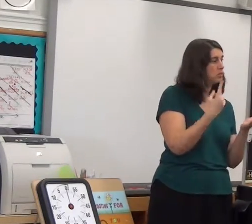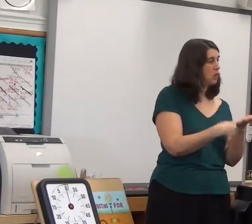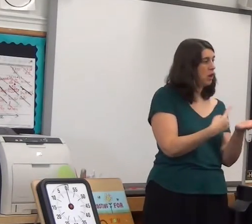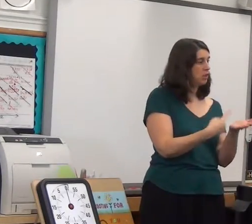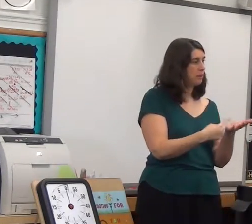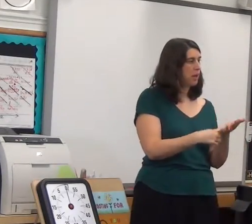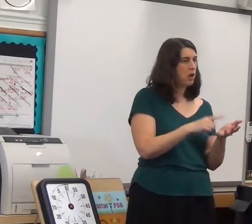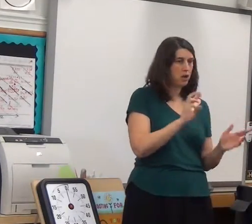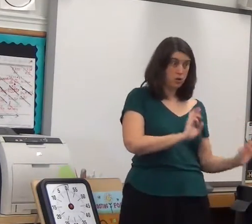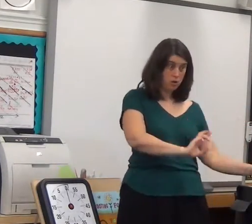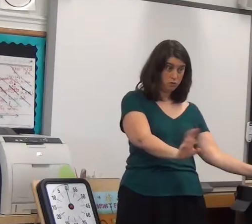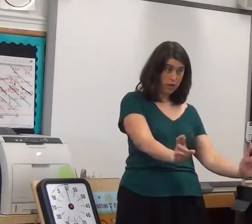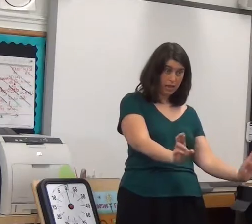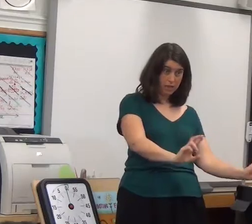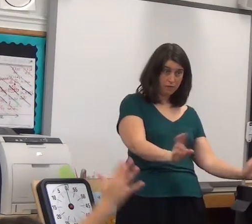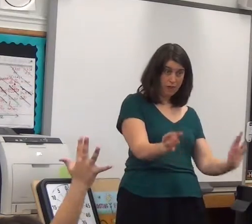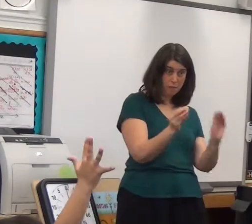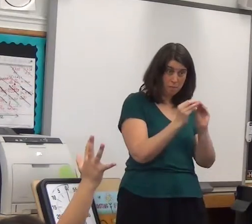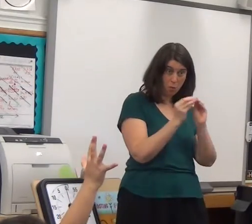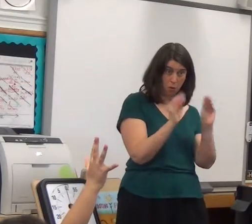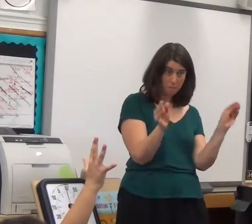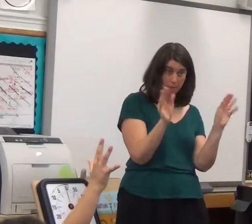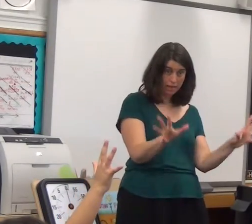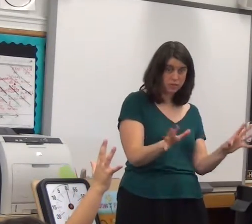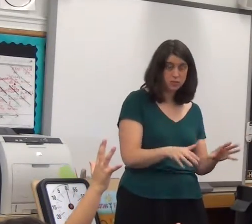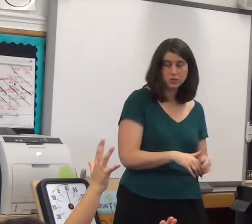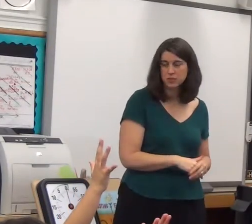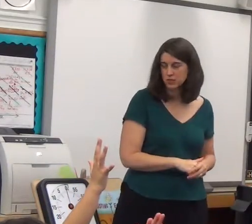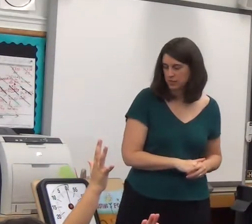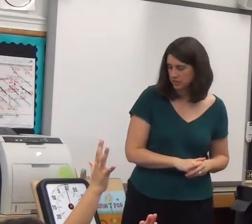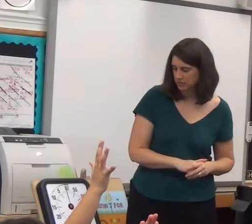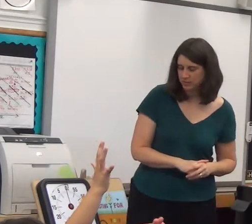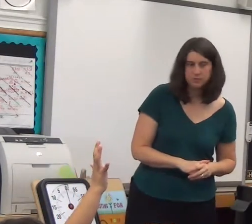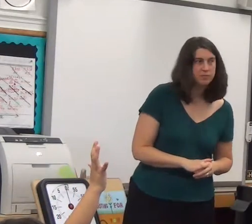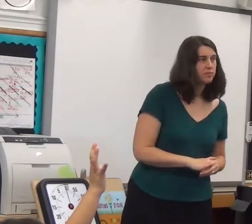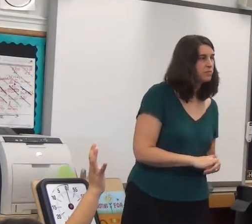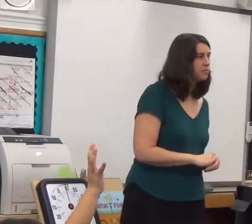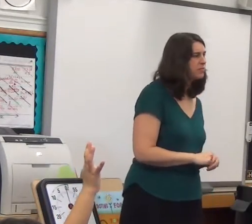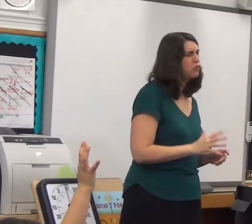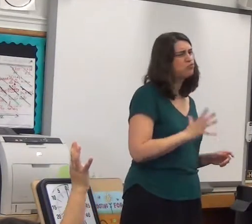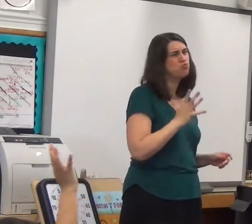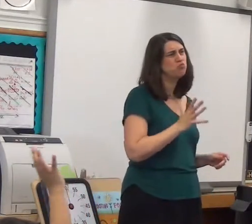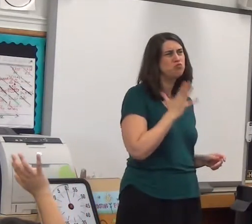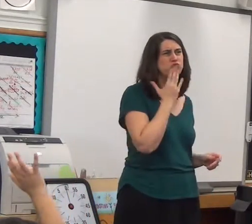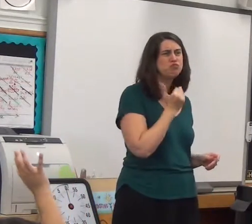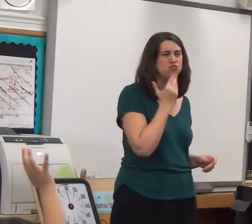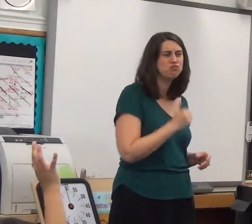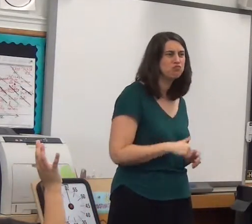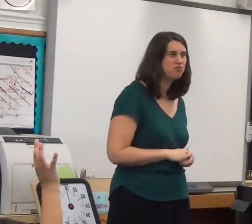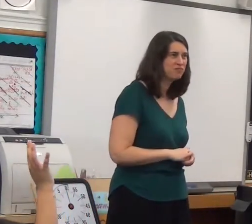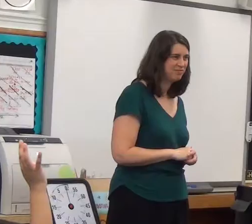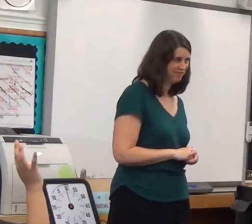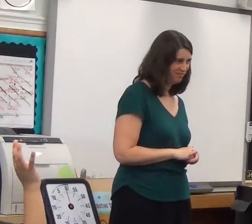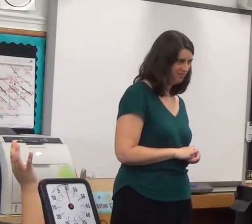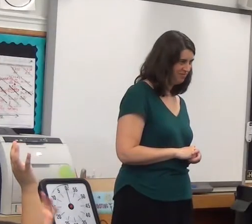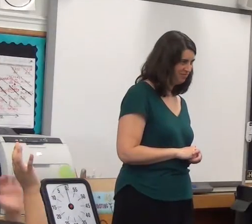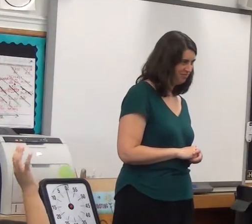show. So who's ready for the next magic trick? Woo! We're all so polite. What's